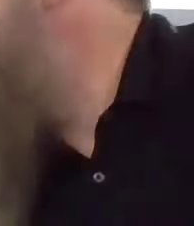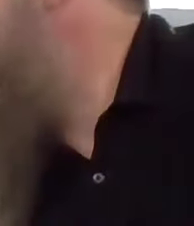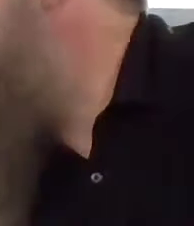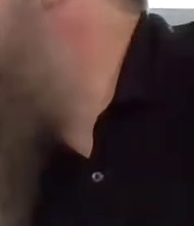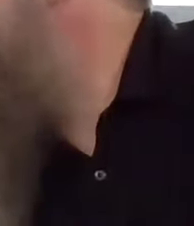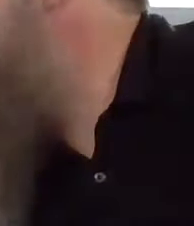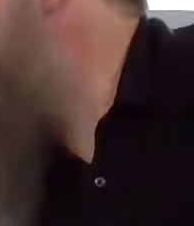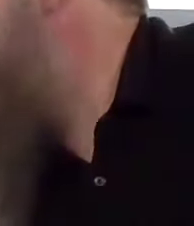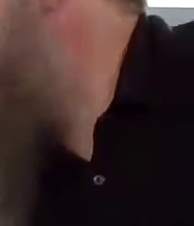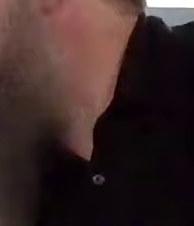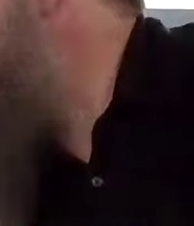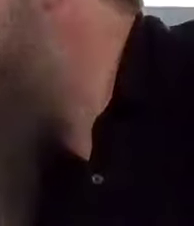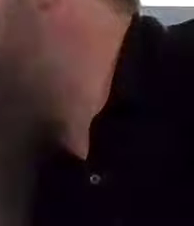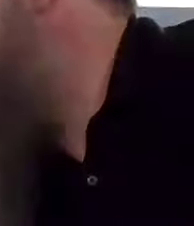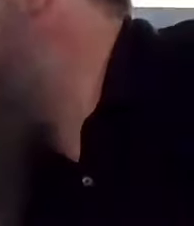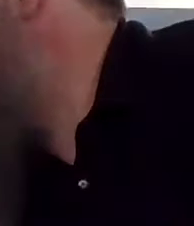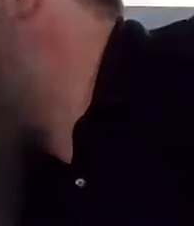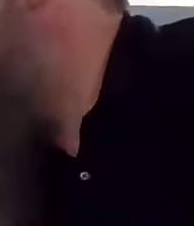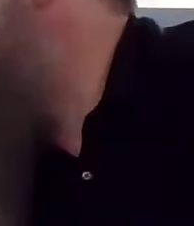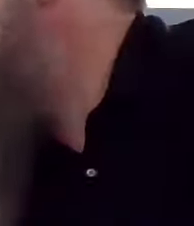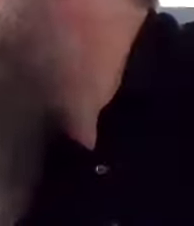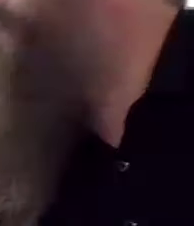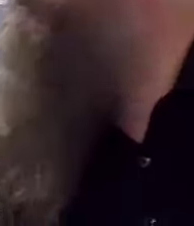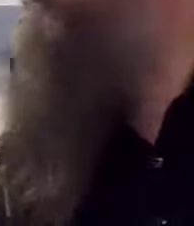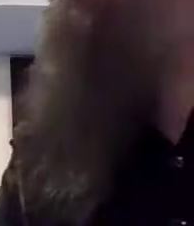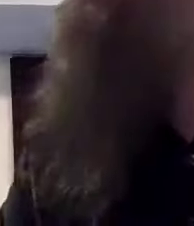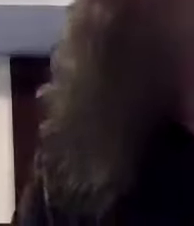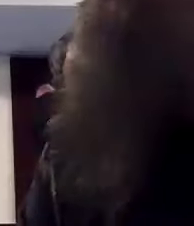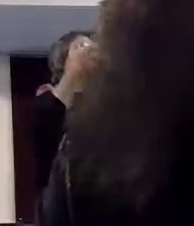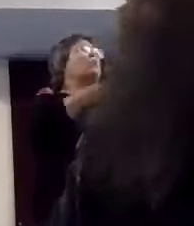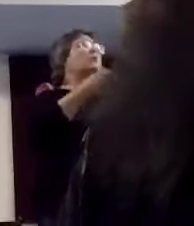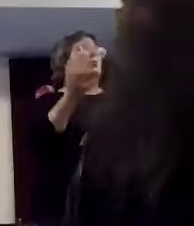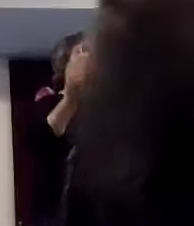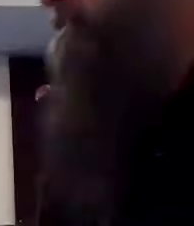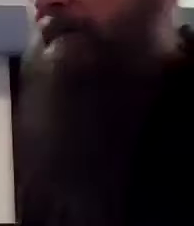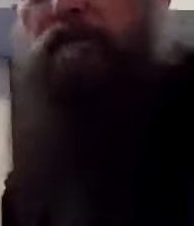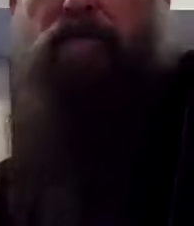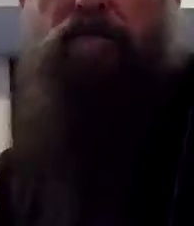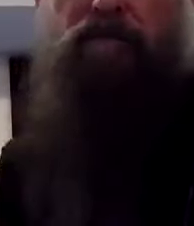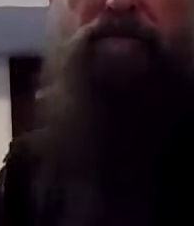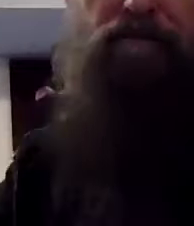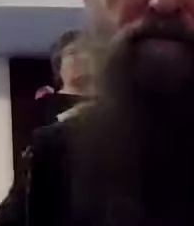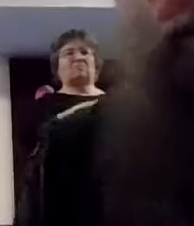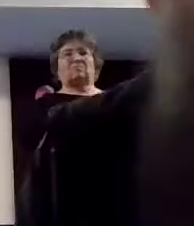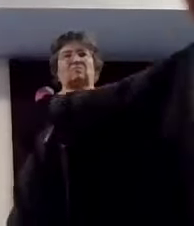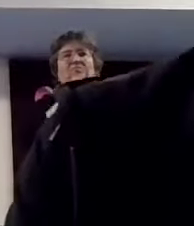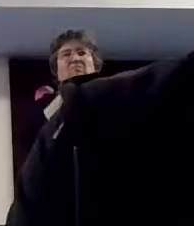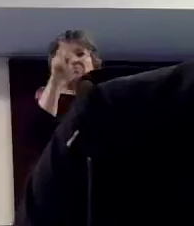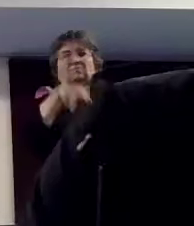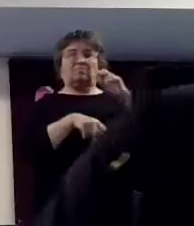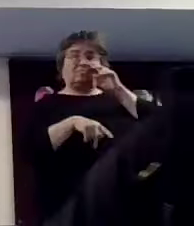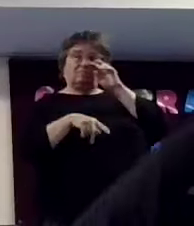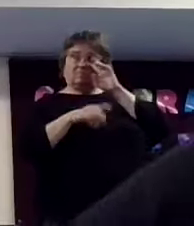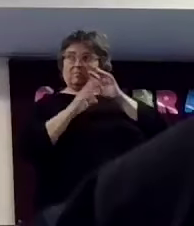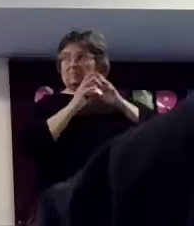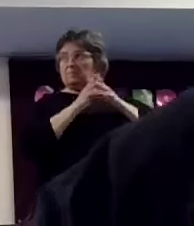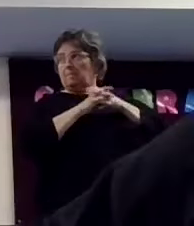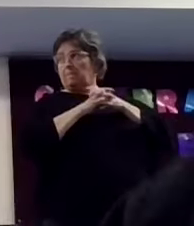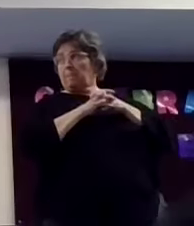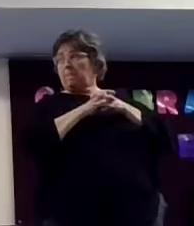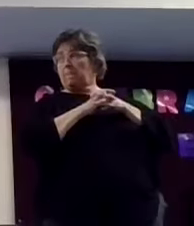Okay. They may have all dropped on that one. We may have to ask them to rejoin. That's all right. Go with the next person we have. I